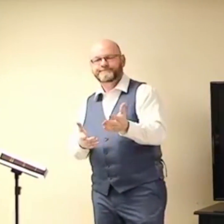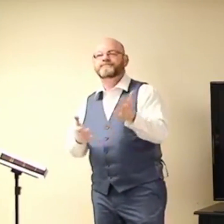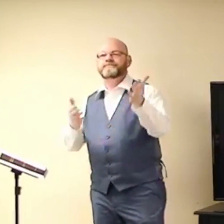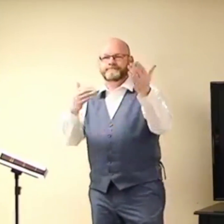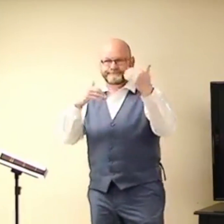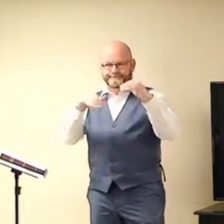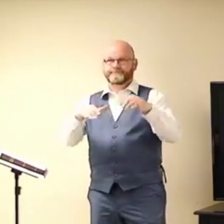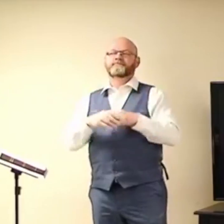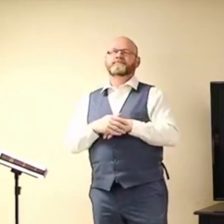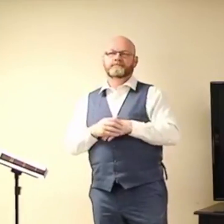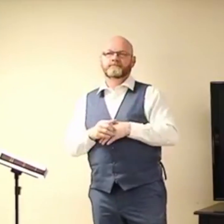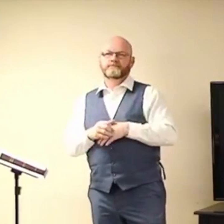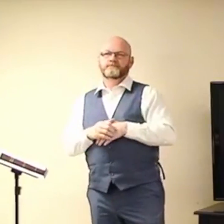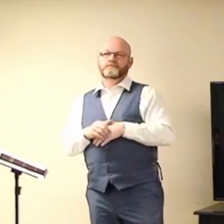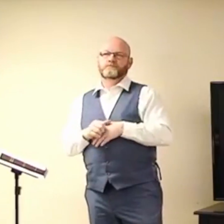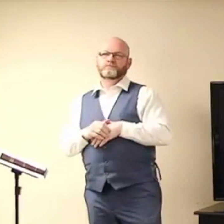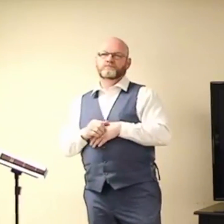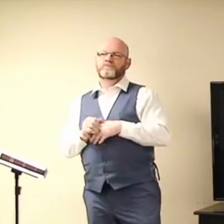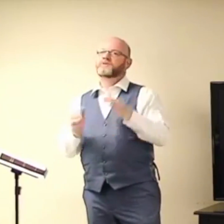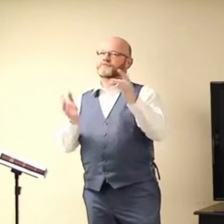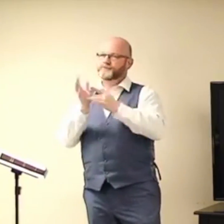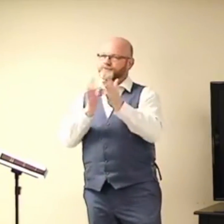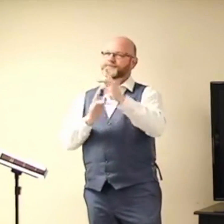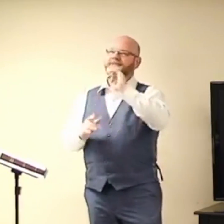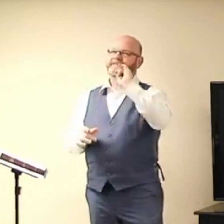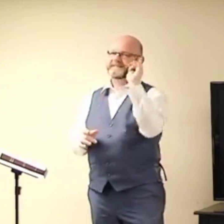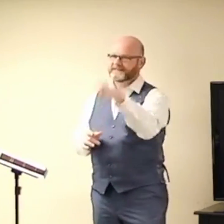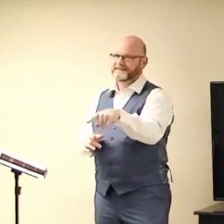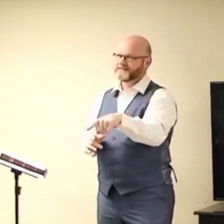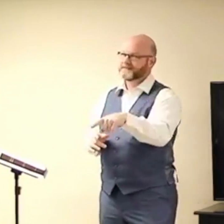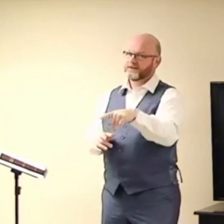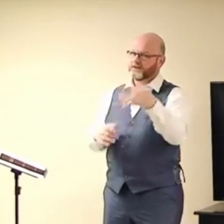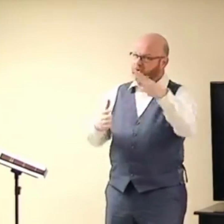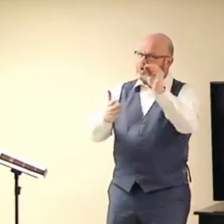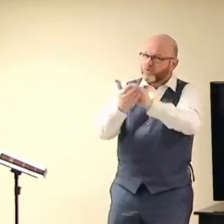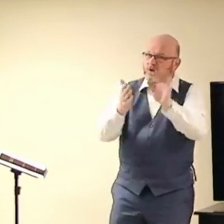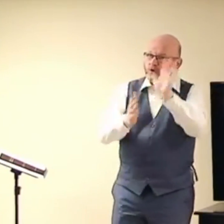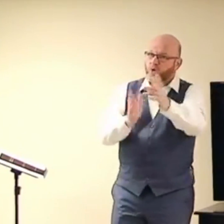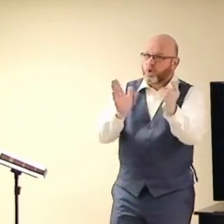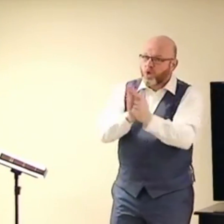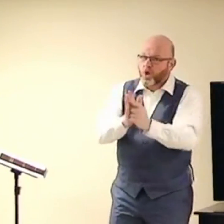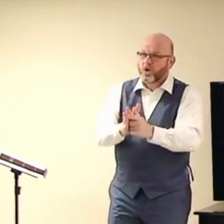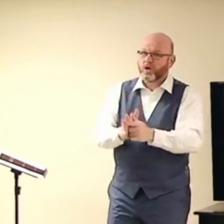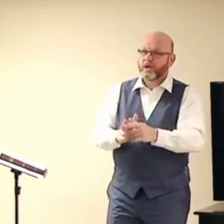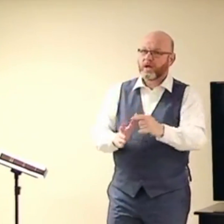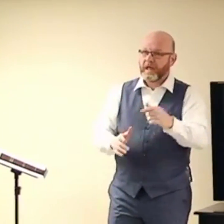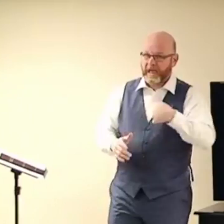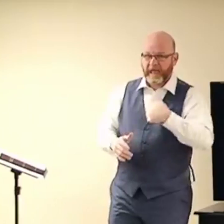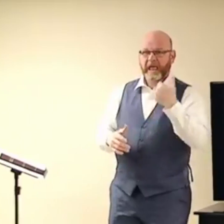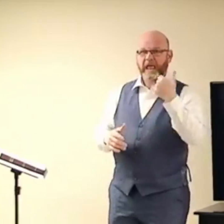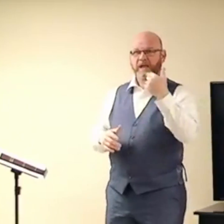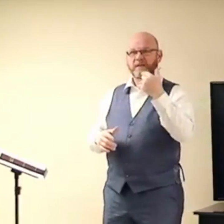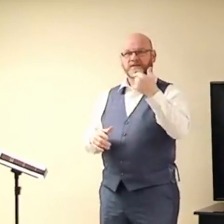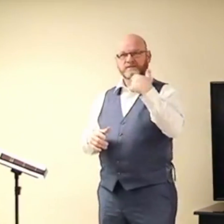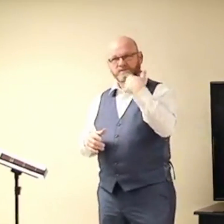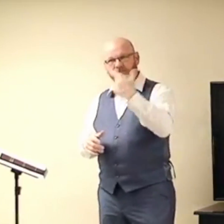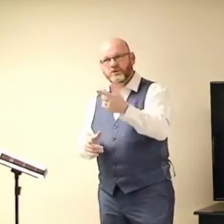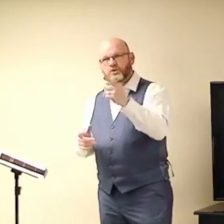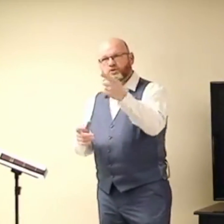We believe that. Jesus answered them, is it not written in your law,